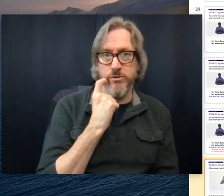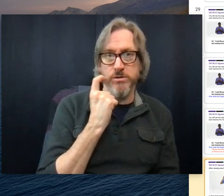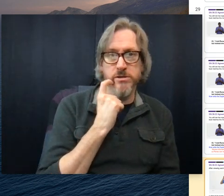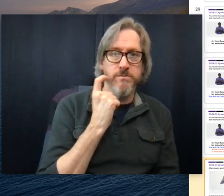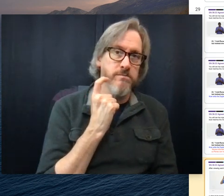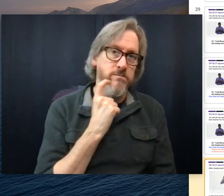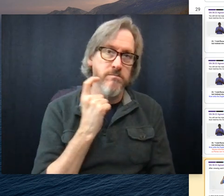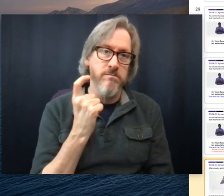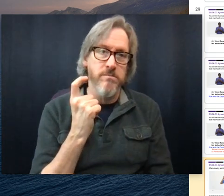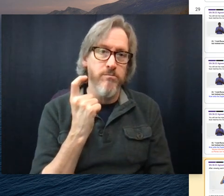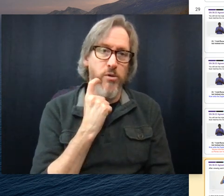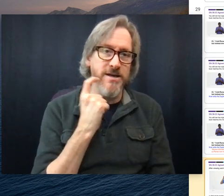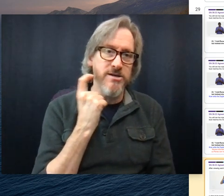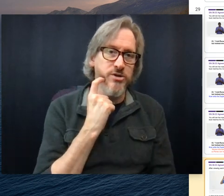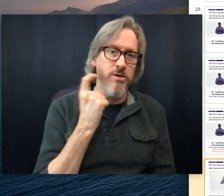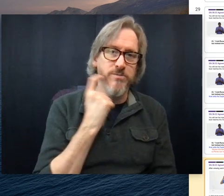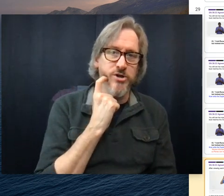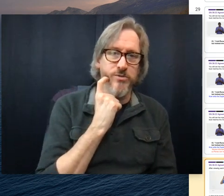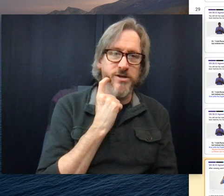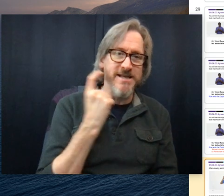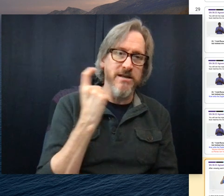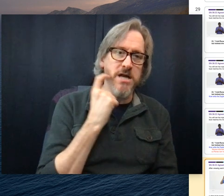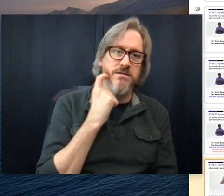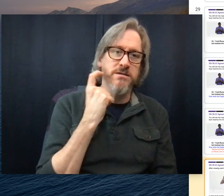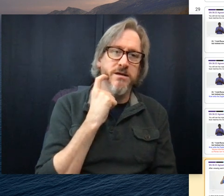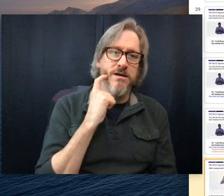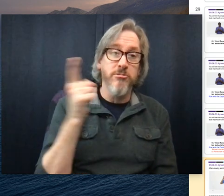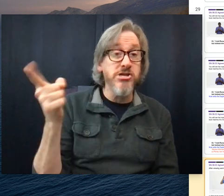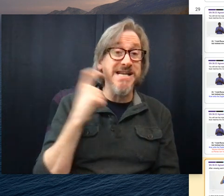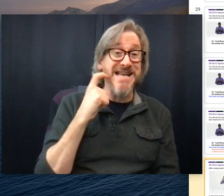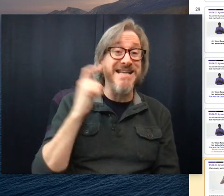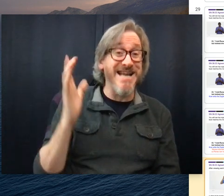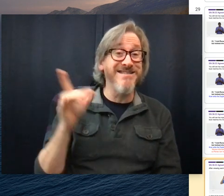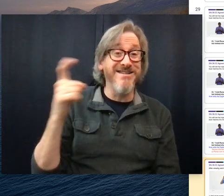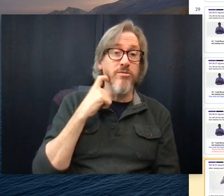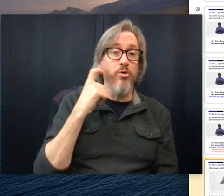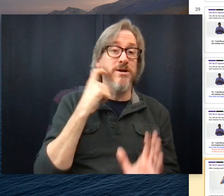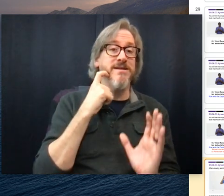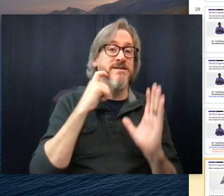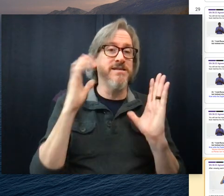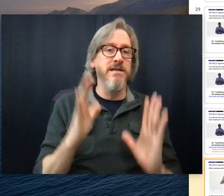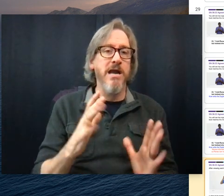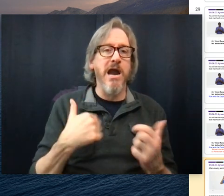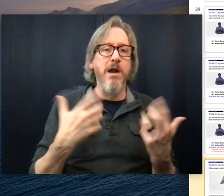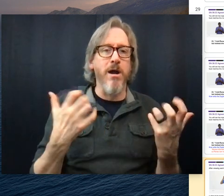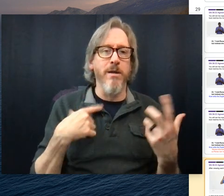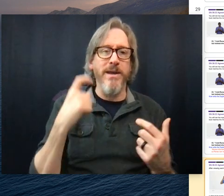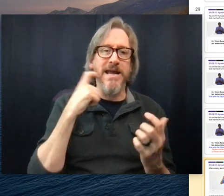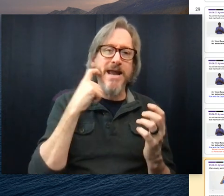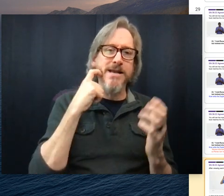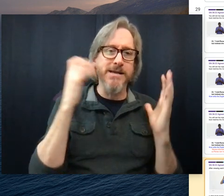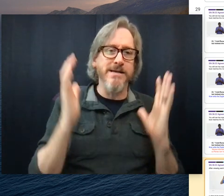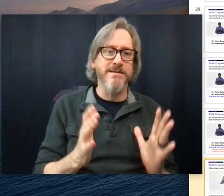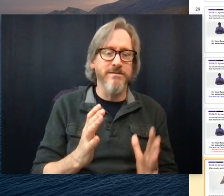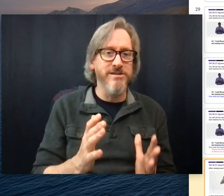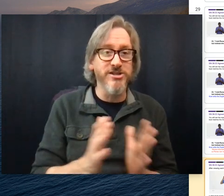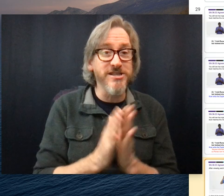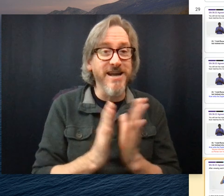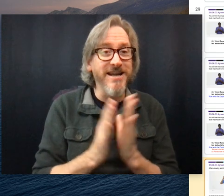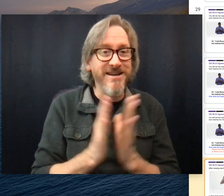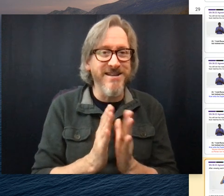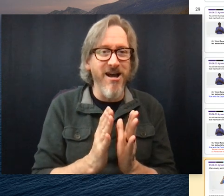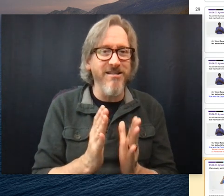ASL2 students. Point to a tooth and say, that's the dentist or dentist. I want to be a dentist.